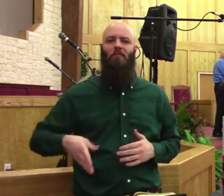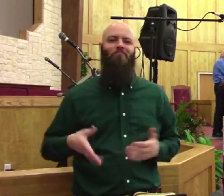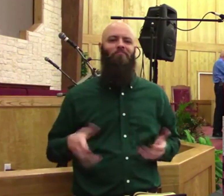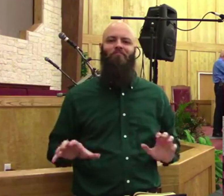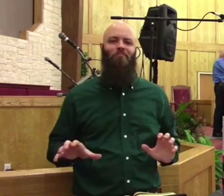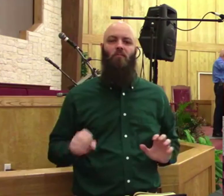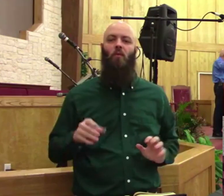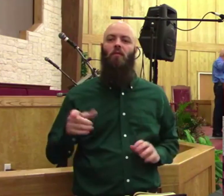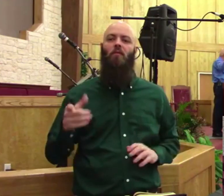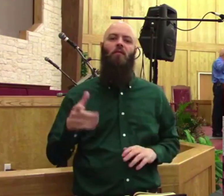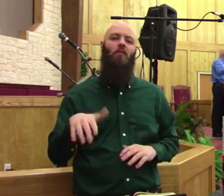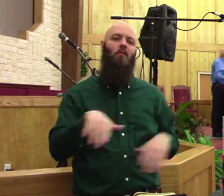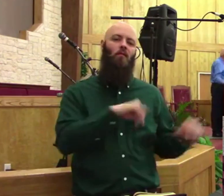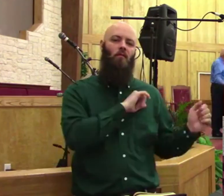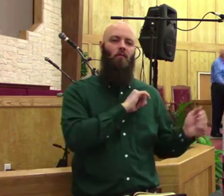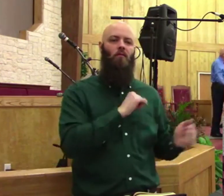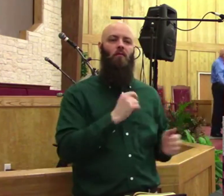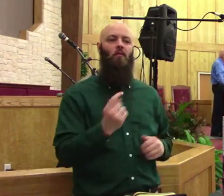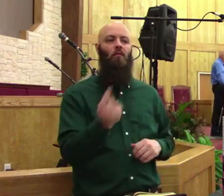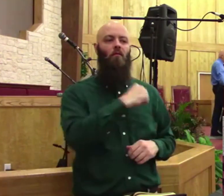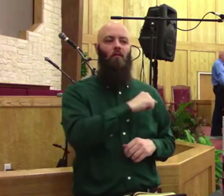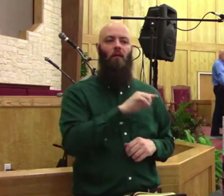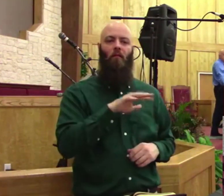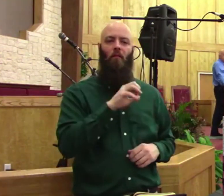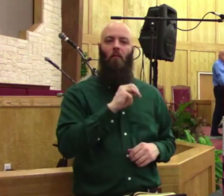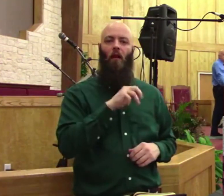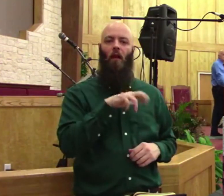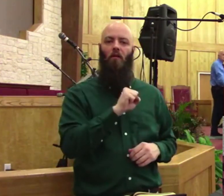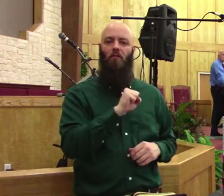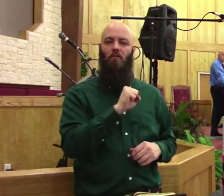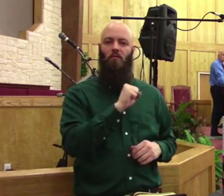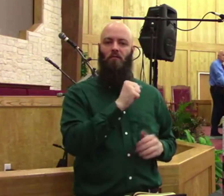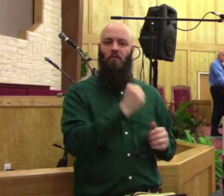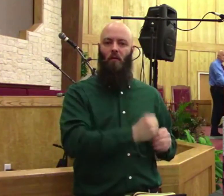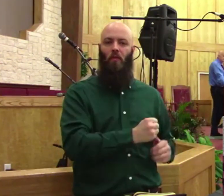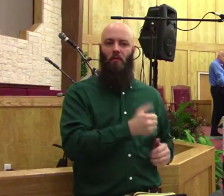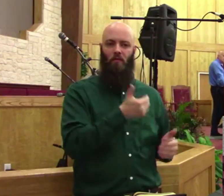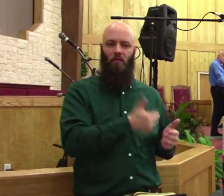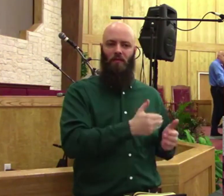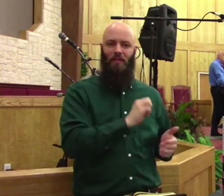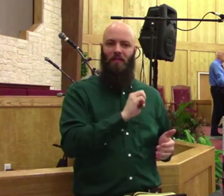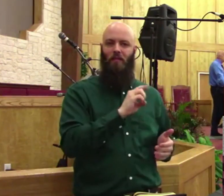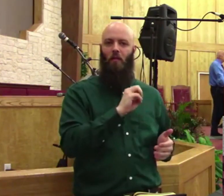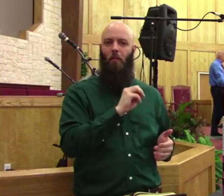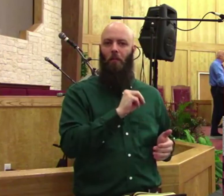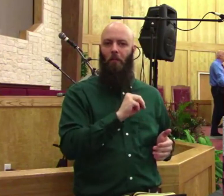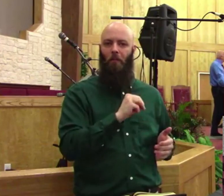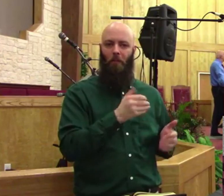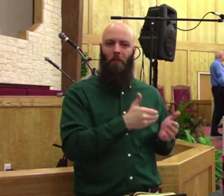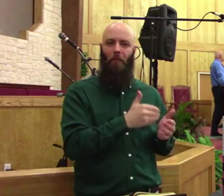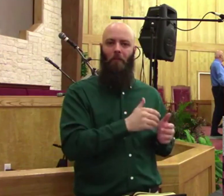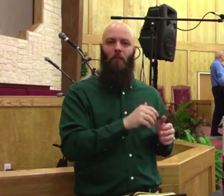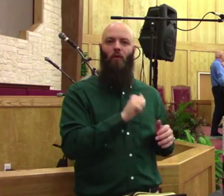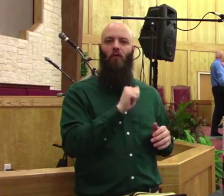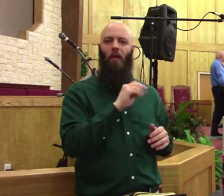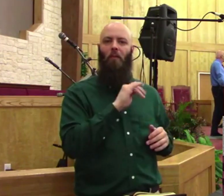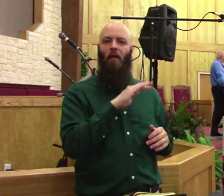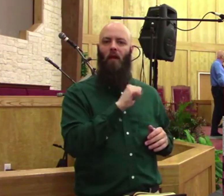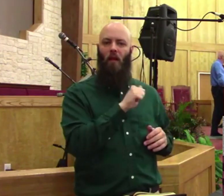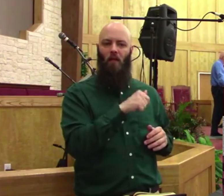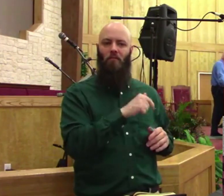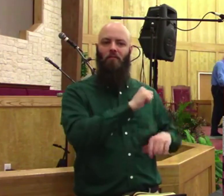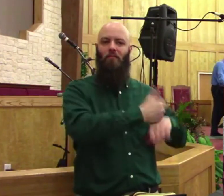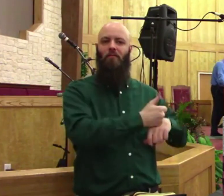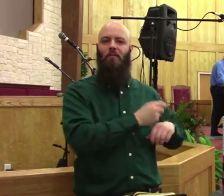He takes off and goes 500 miles south to near Edom out in the Arabian desert and sets up his palace in